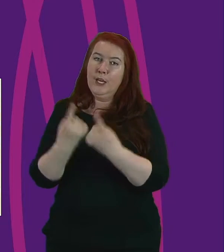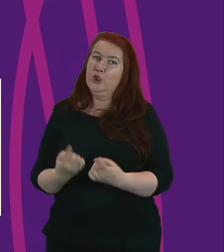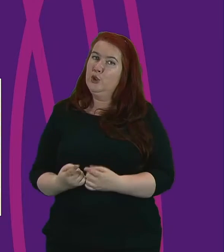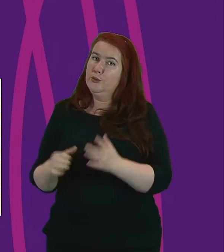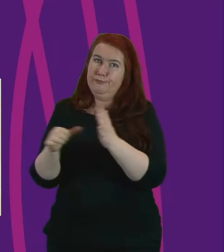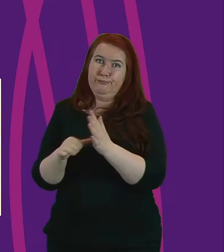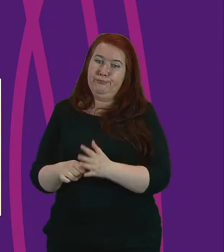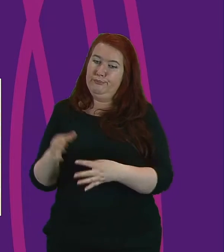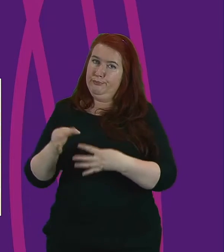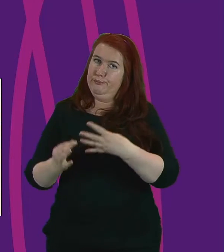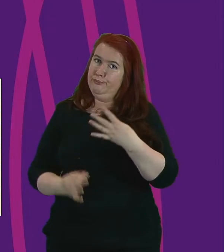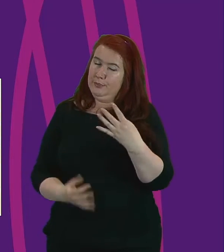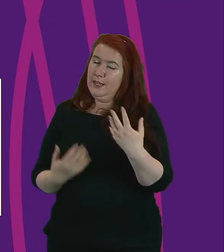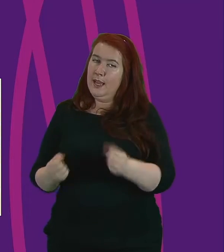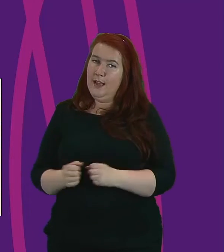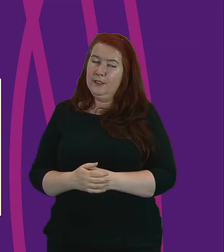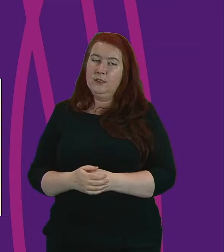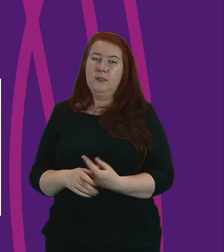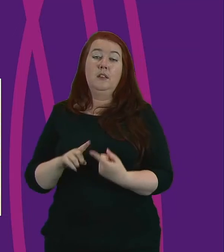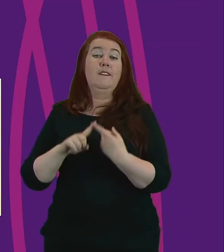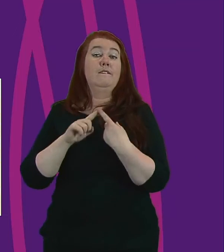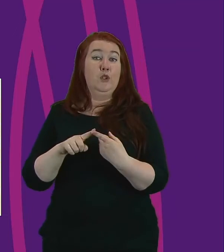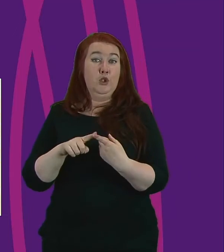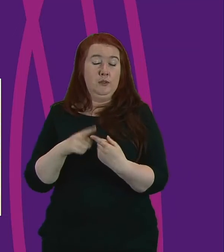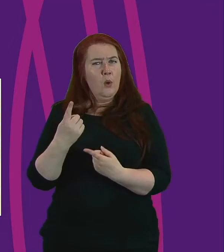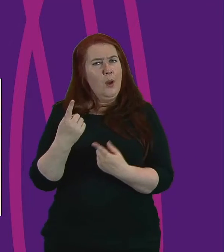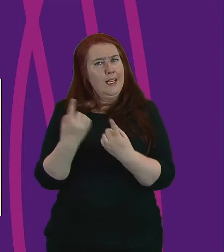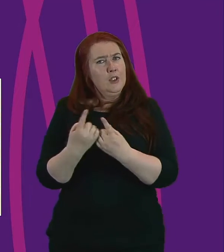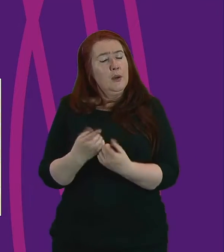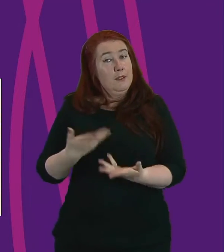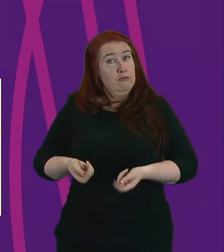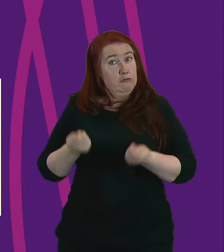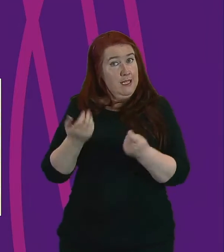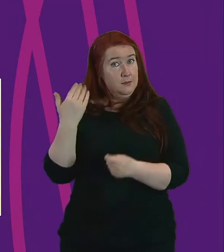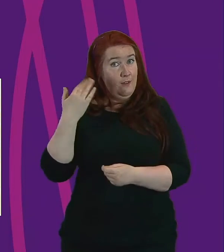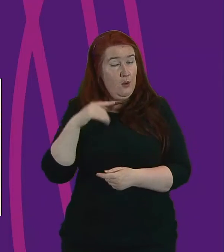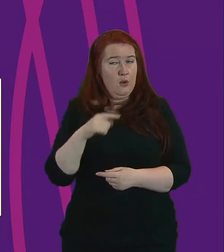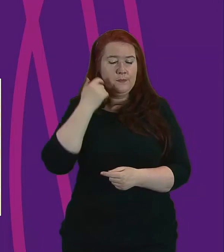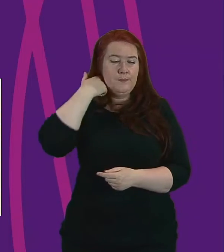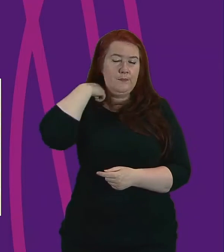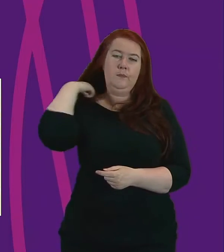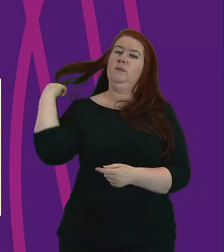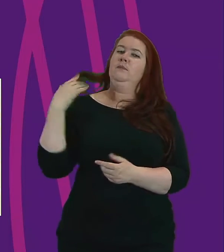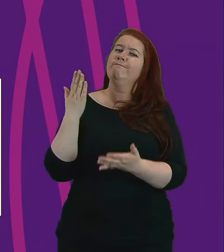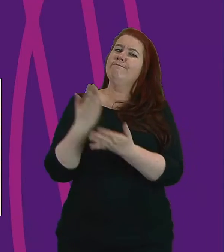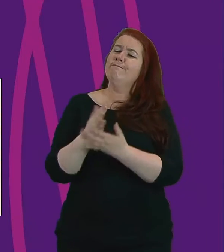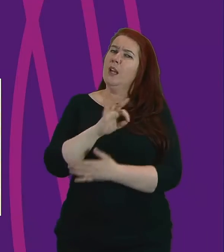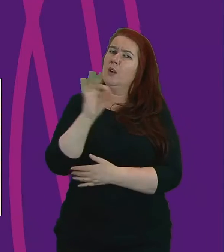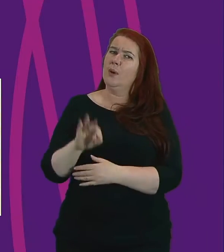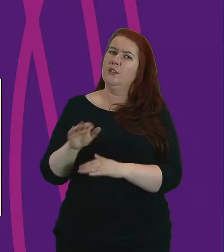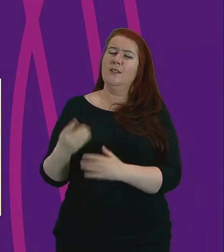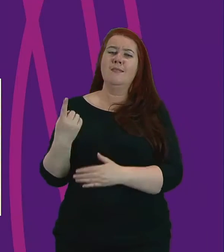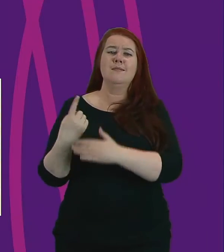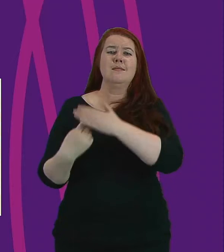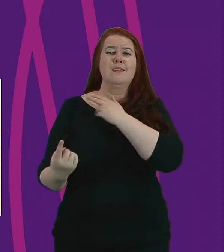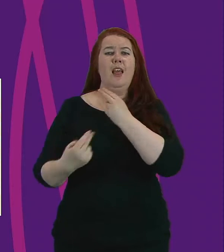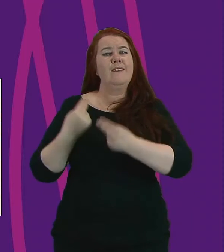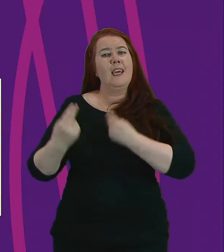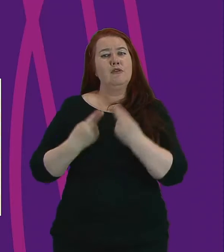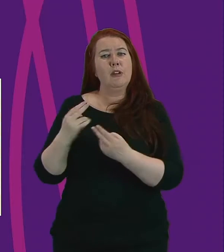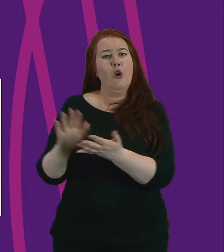addressed. Firstly, and this is an issue I have raised before, there is a real question as to why self-catering holiday